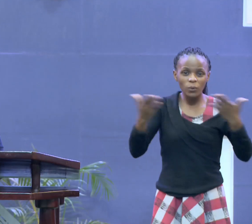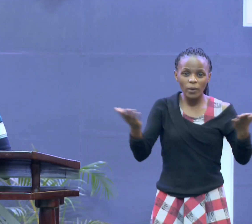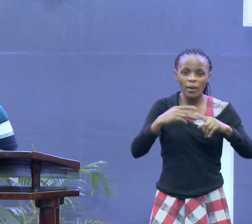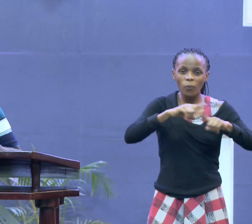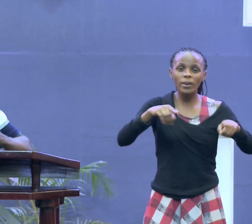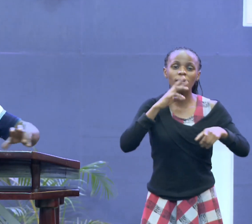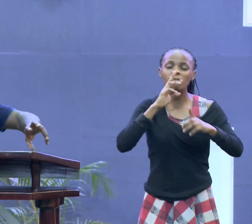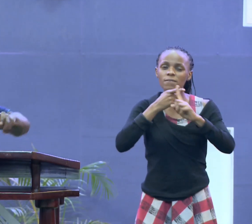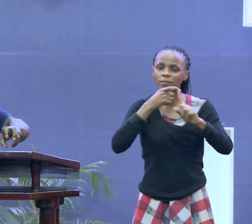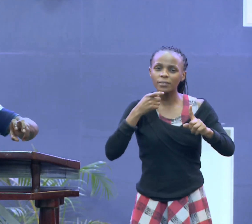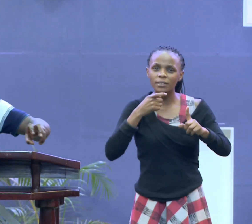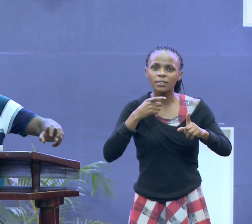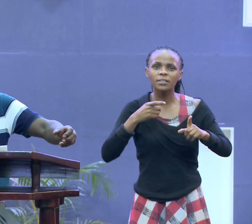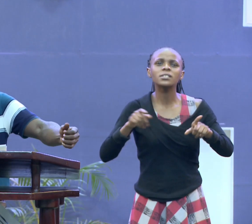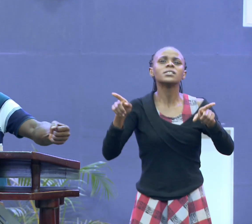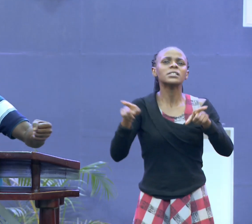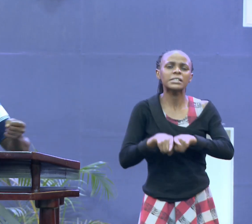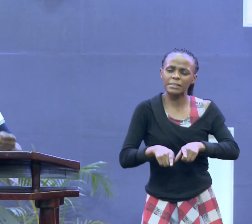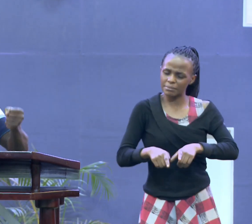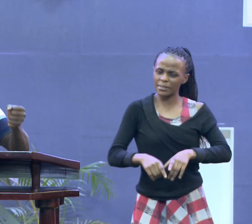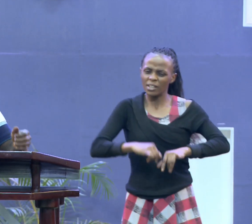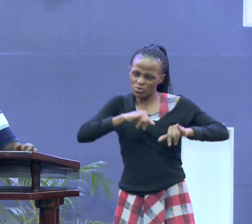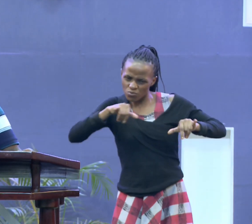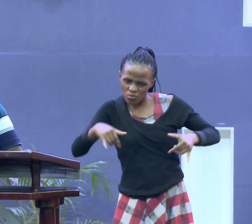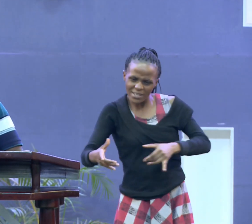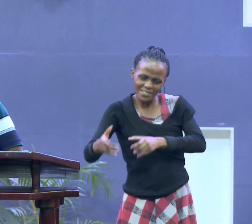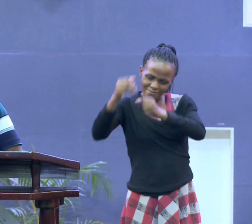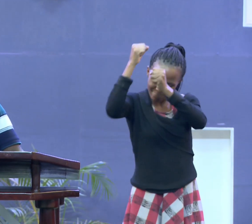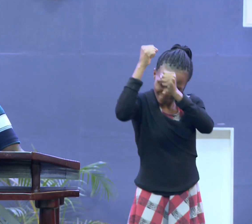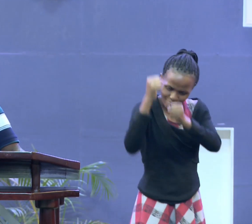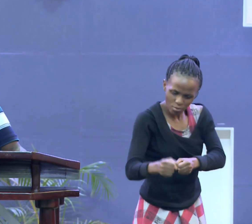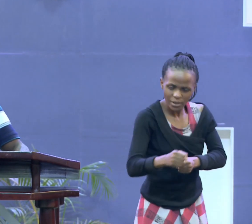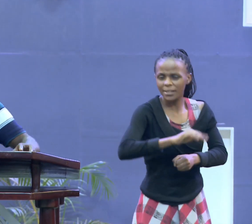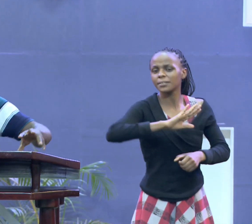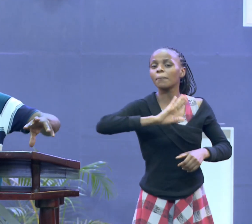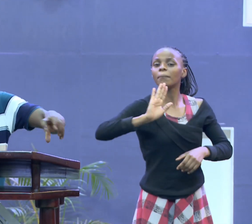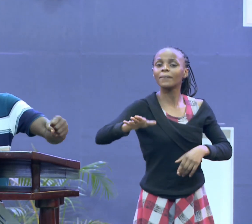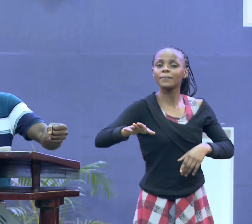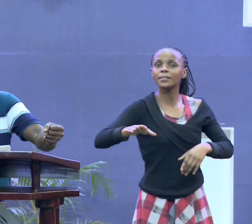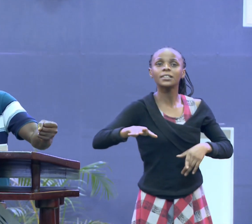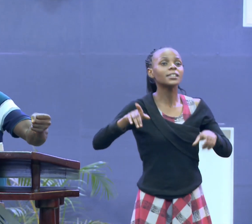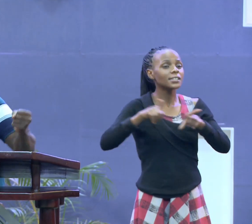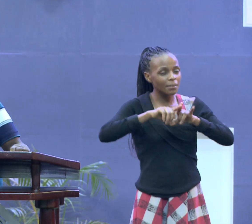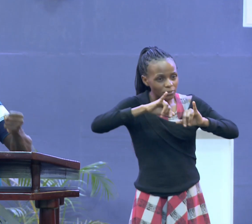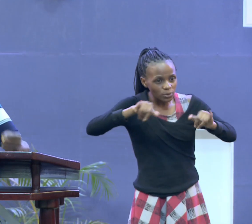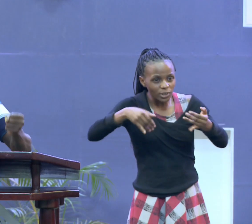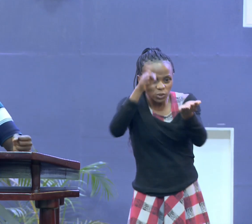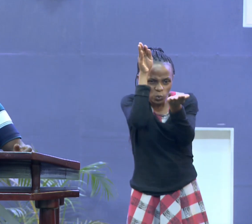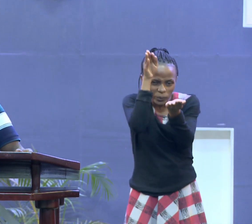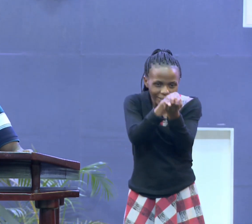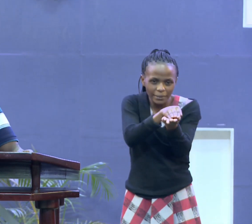It struggles to hold us back. It struggles to